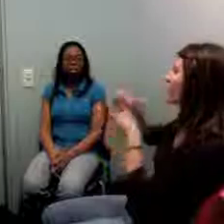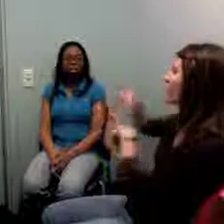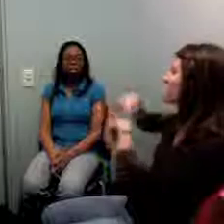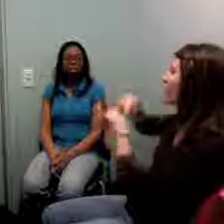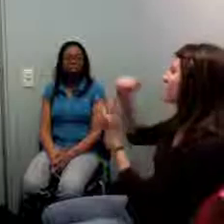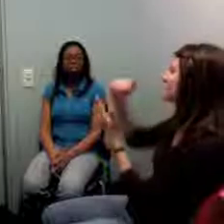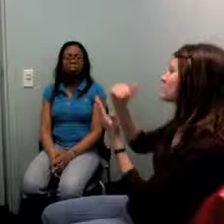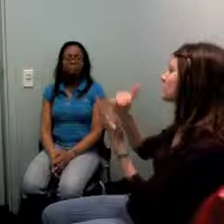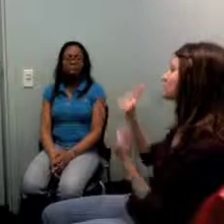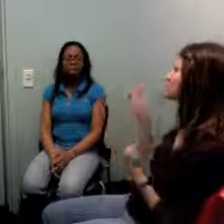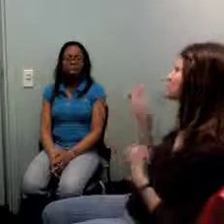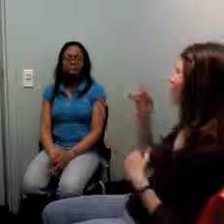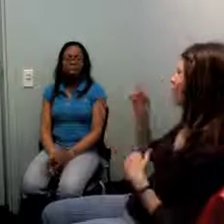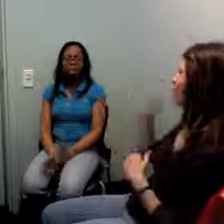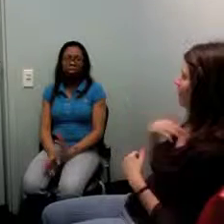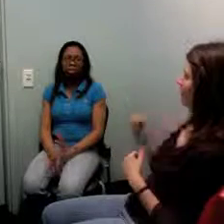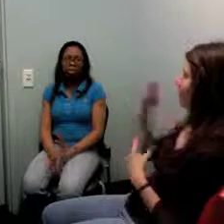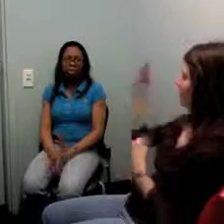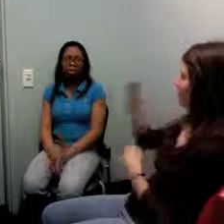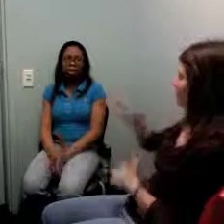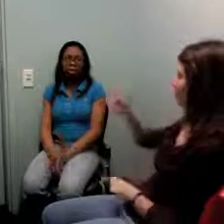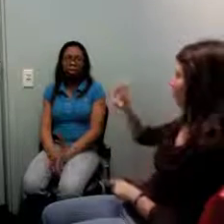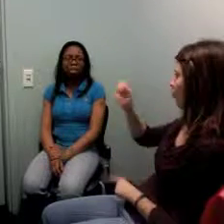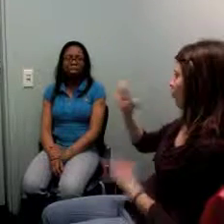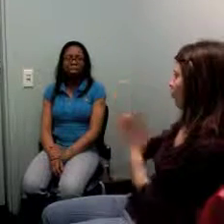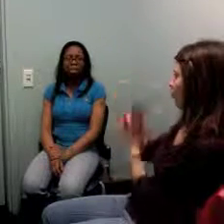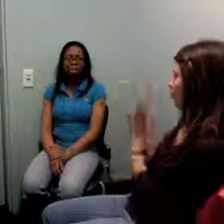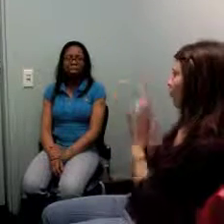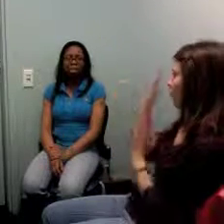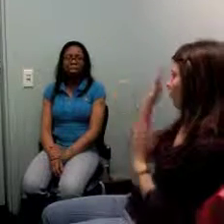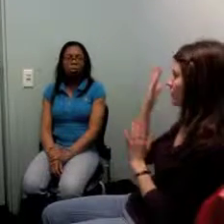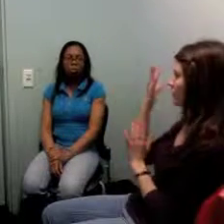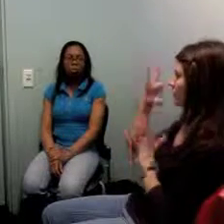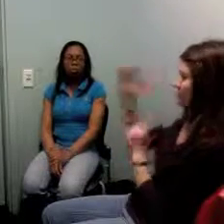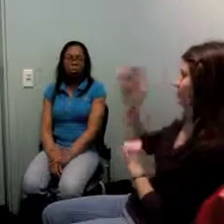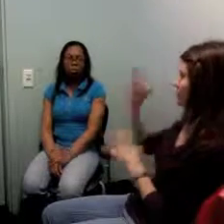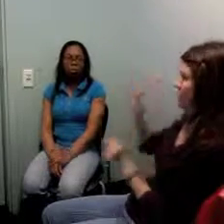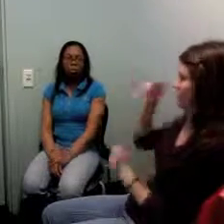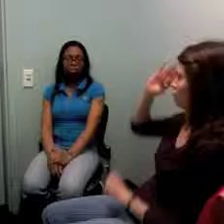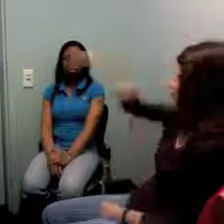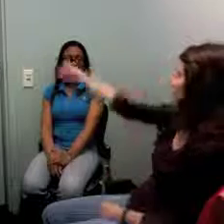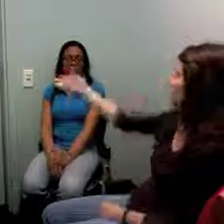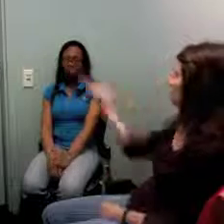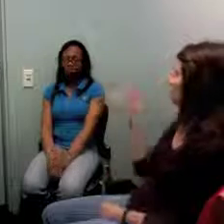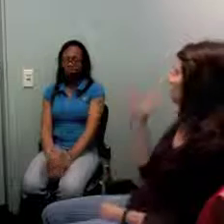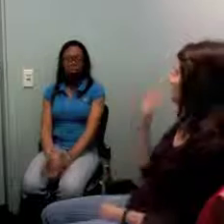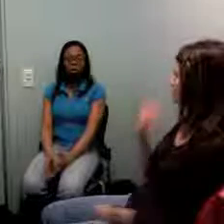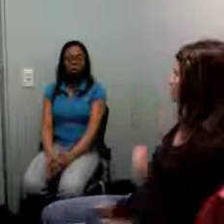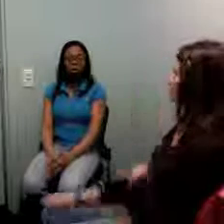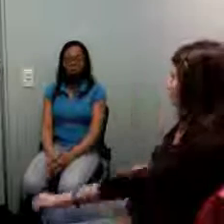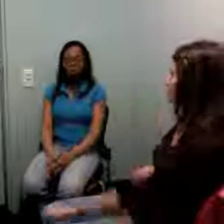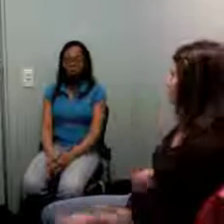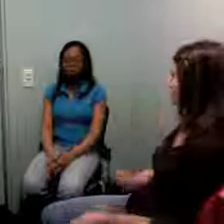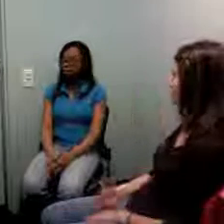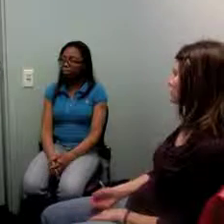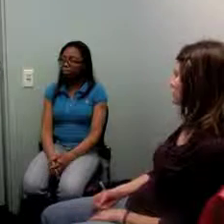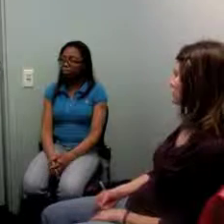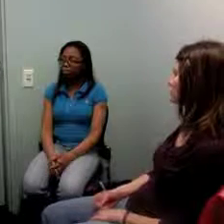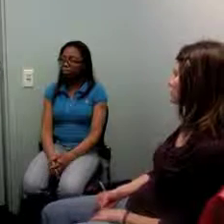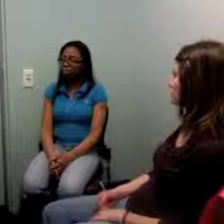So my schedules have different times. So I like to leave before rush hour and go straight home. Okay. All right. That's it. Next